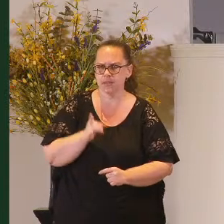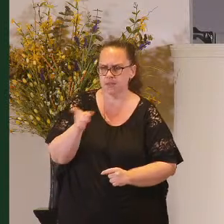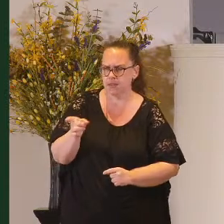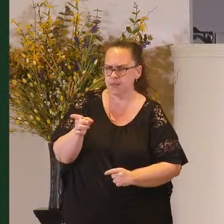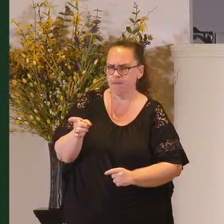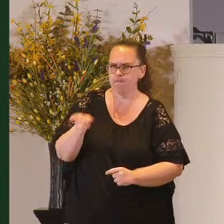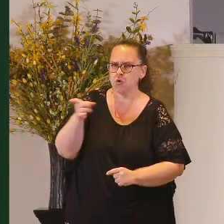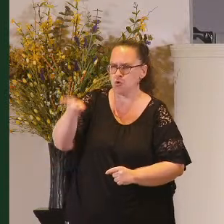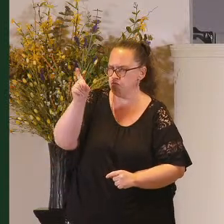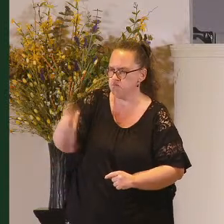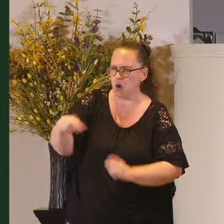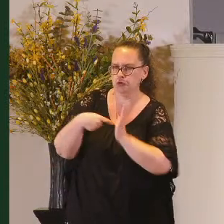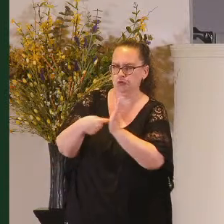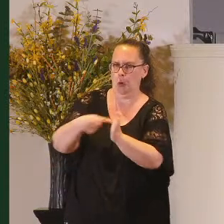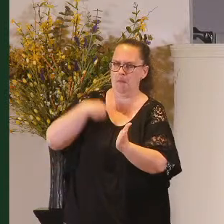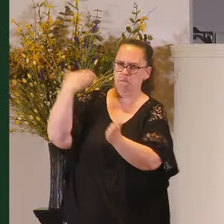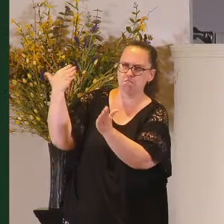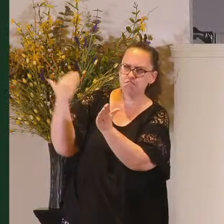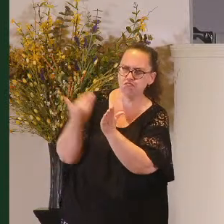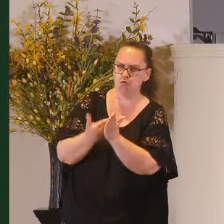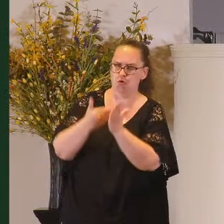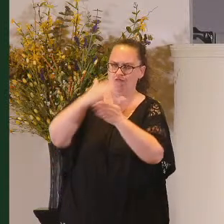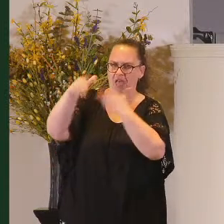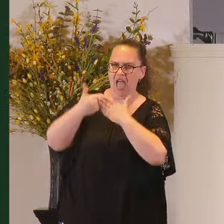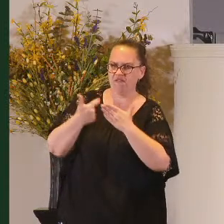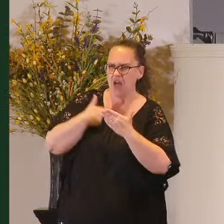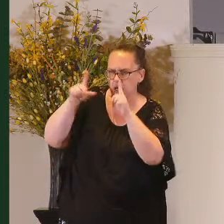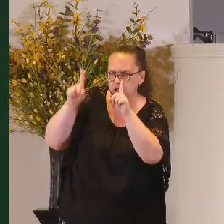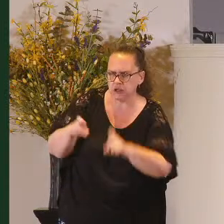him a sign from heaven to test him.